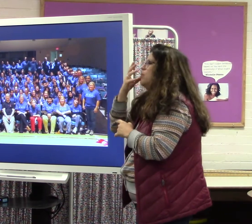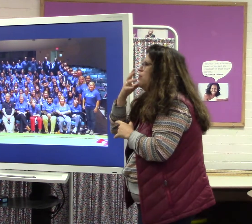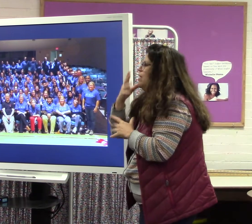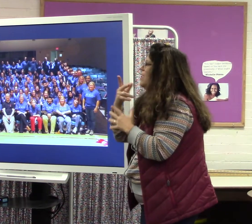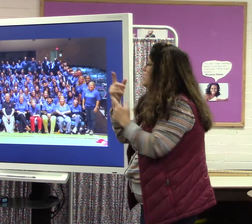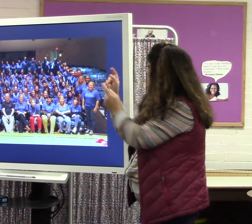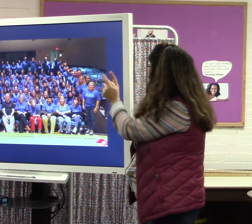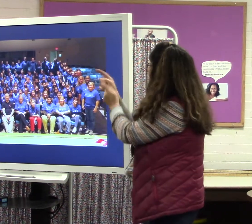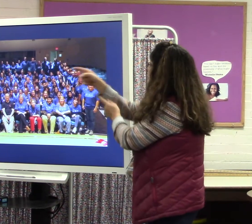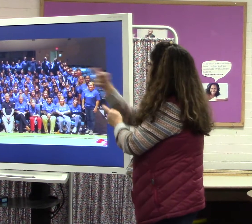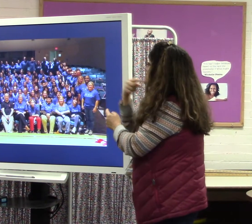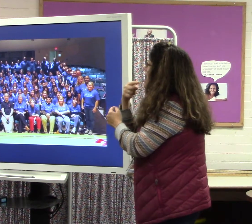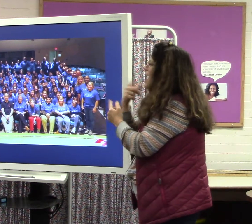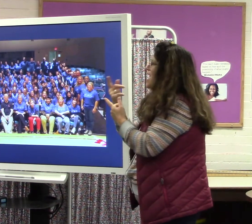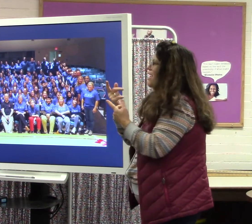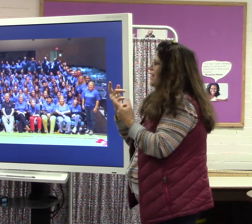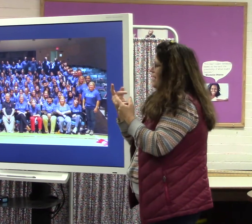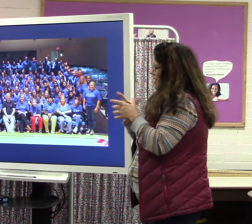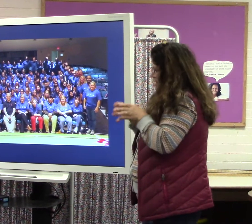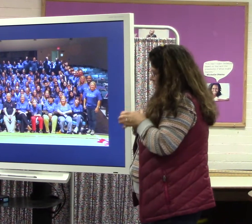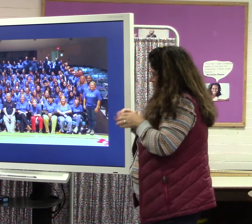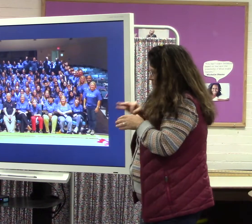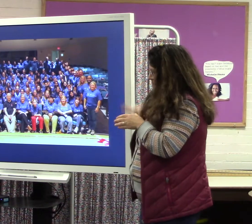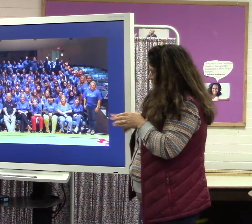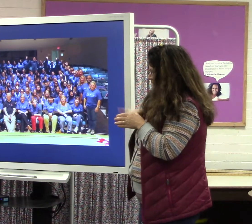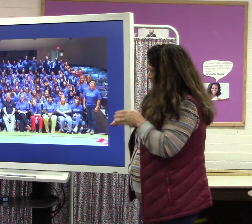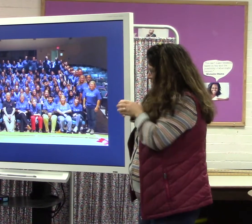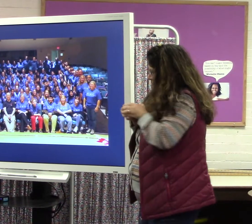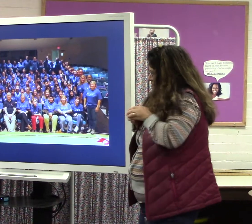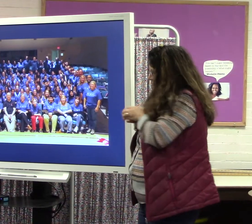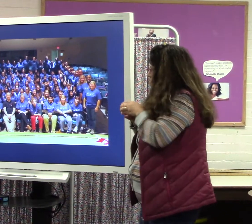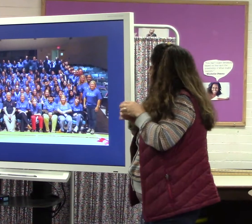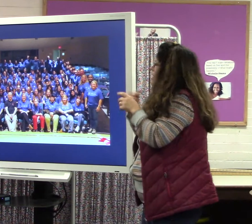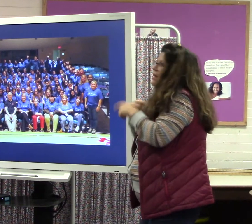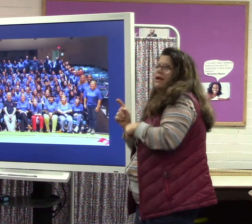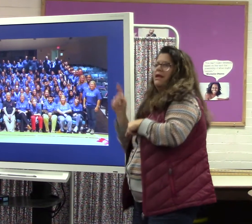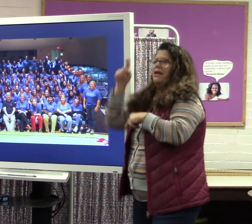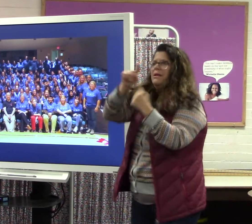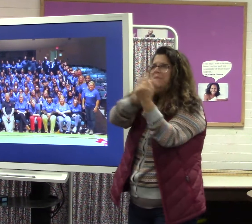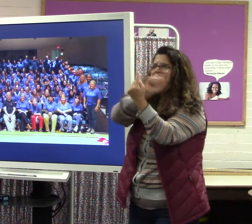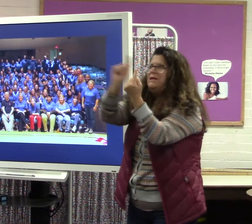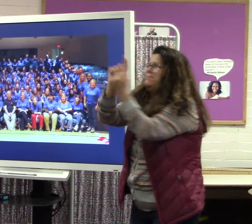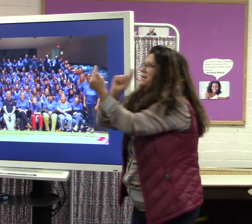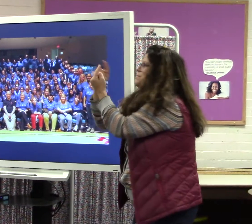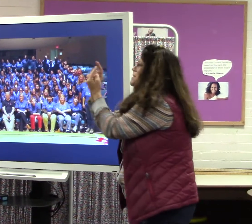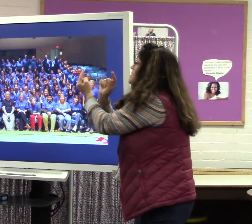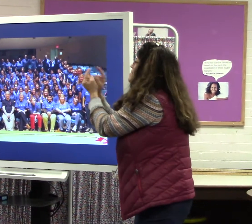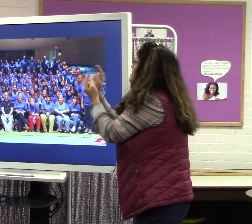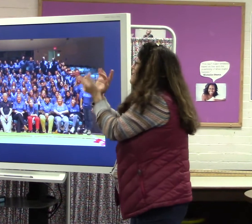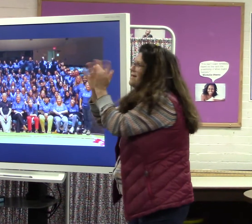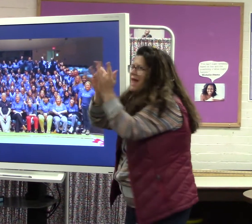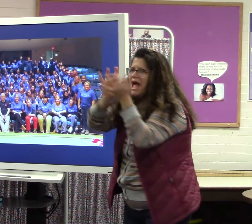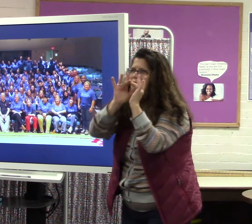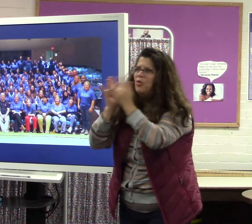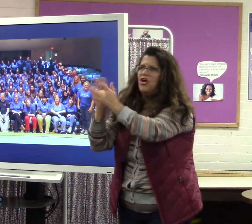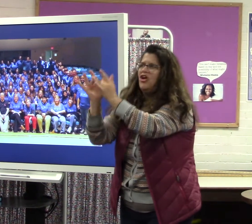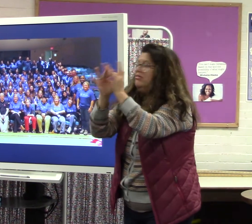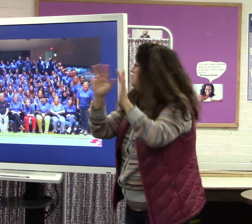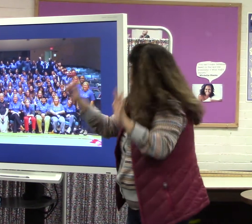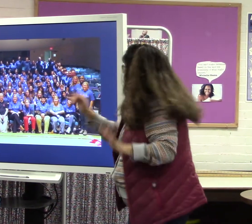camp, and wow, it was really, like you said, you come from like this small town in Maine, and then you go and you meet people from all over